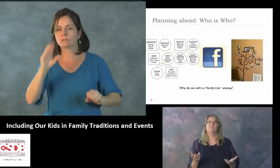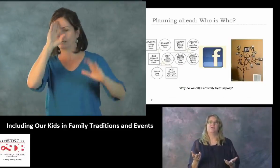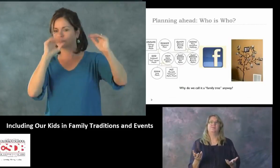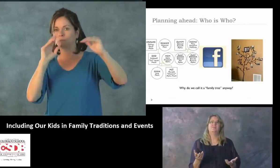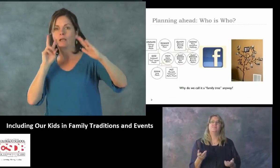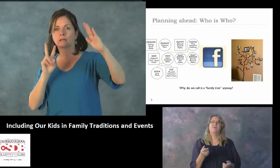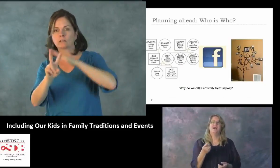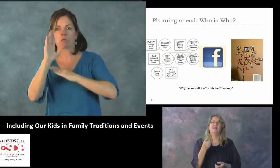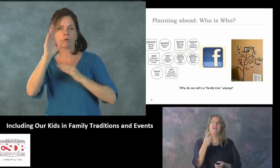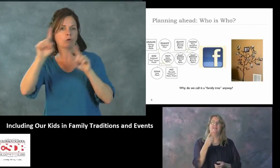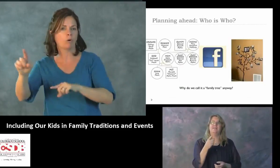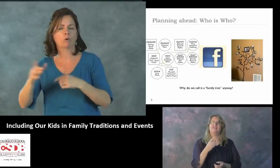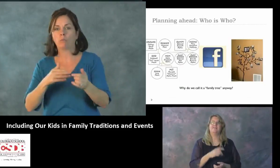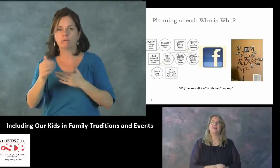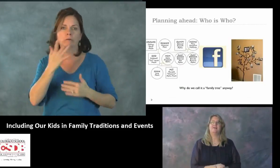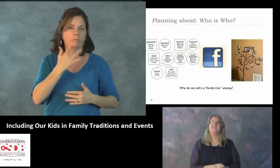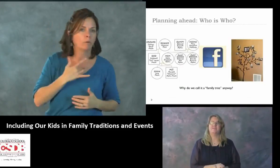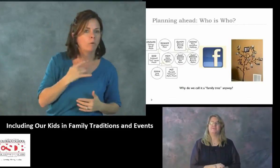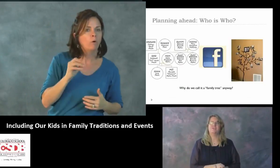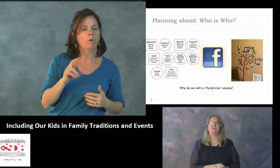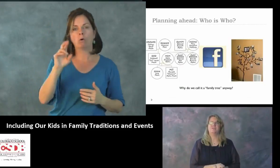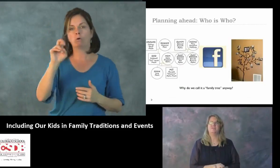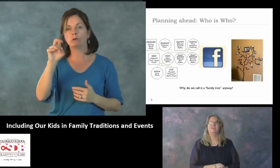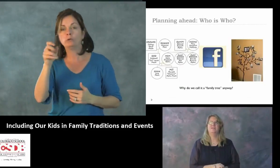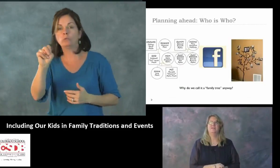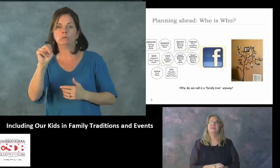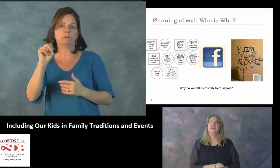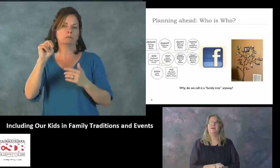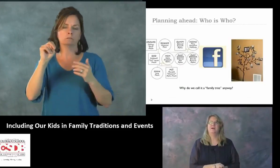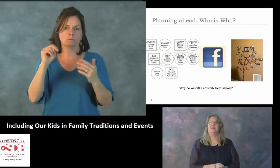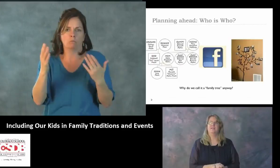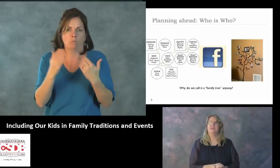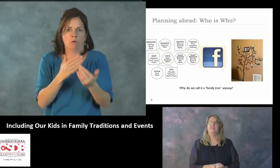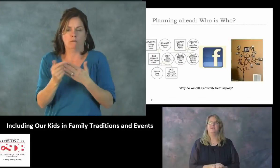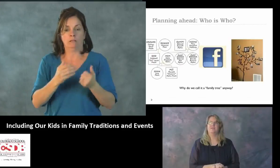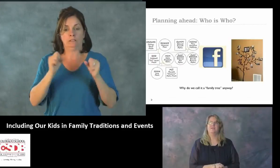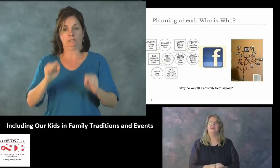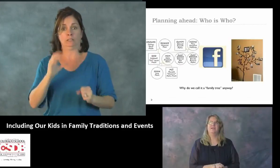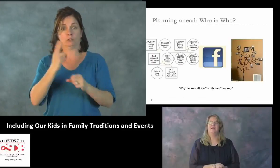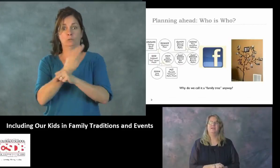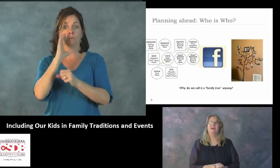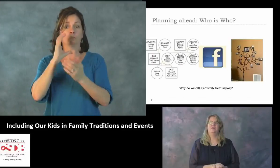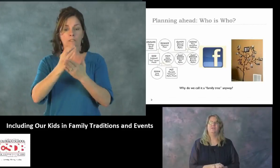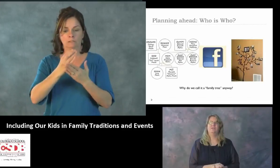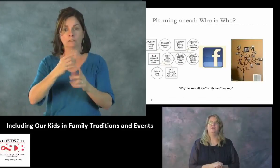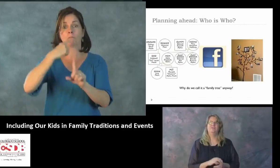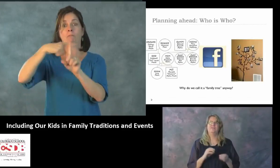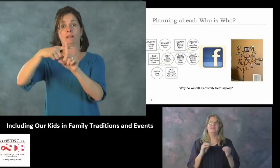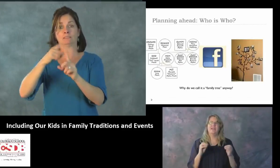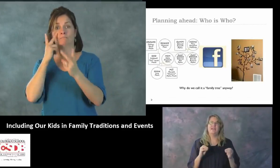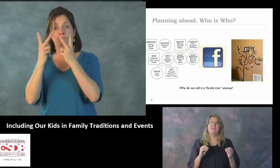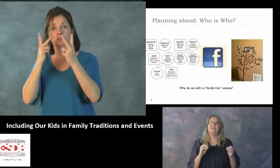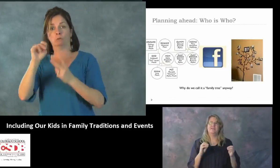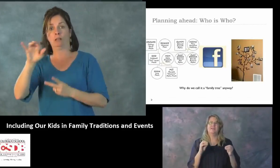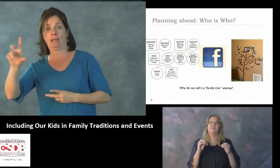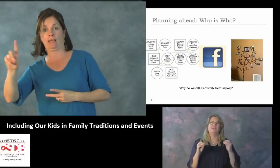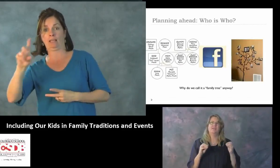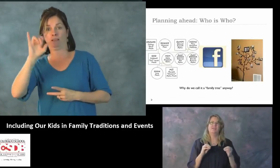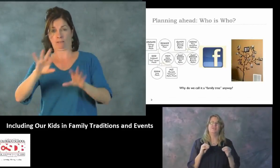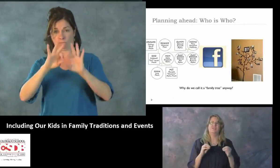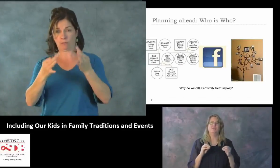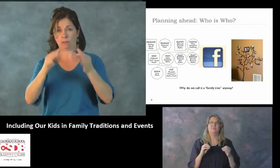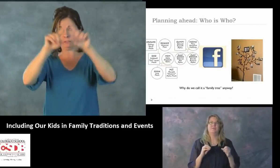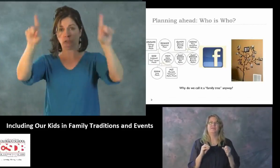aids as well. So I like this family chart on the left here. It not only includes the names and